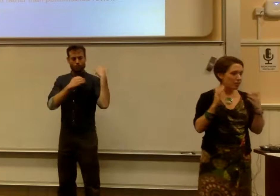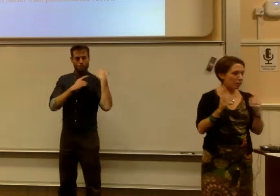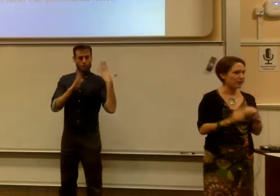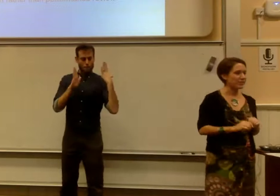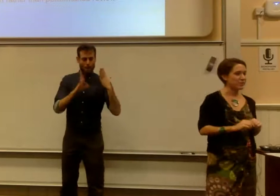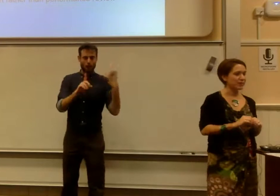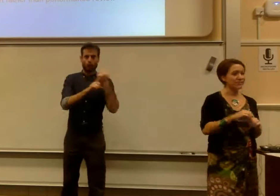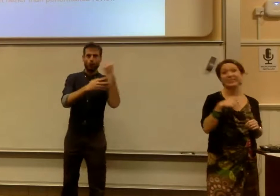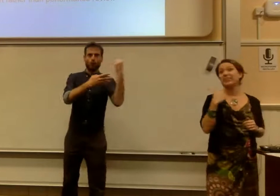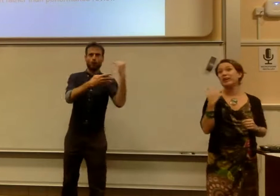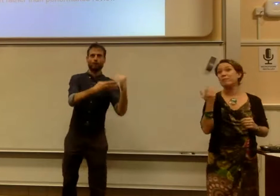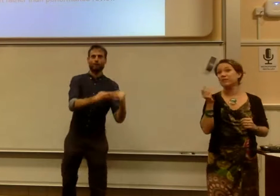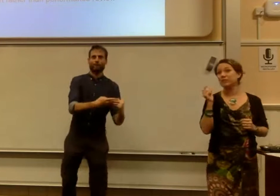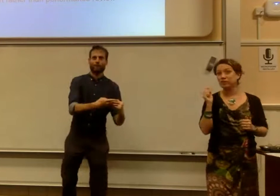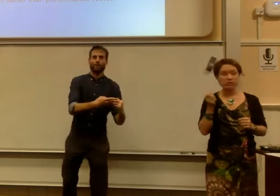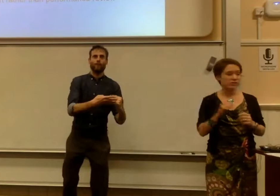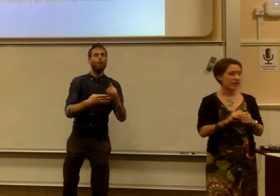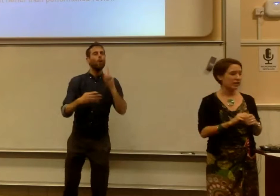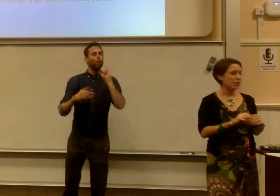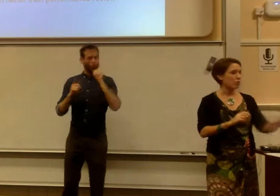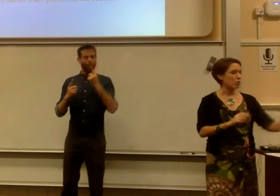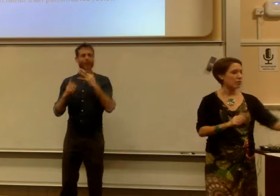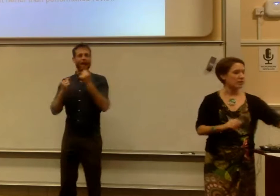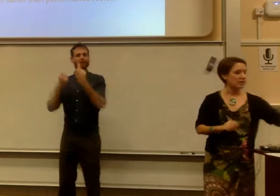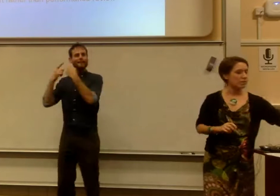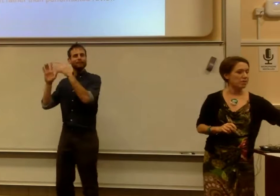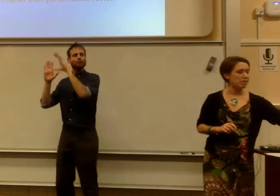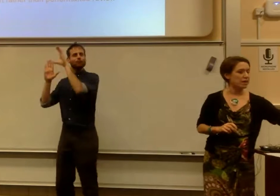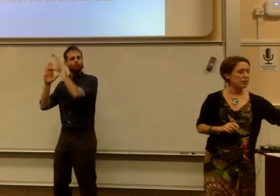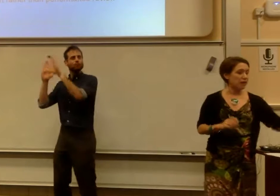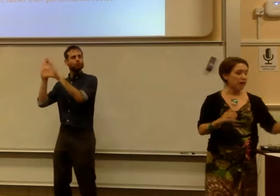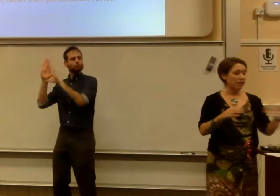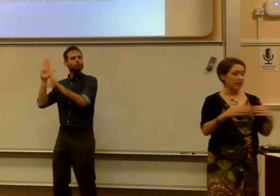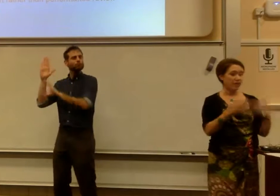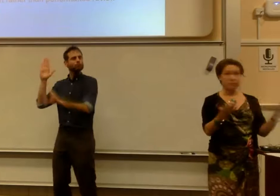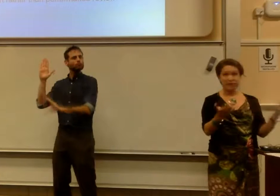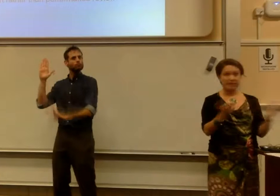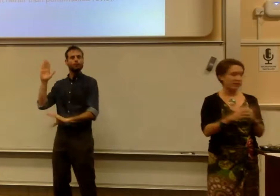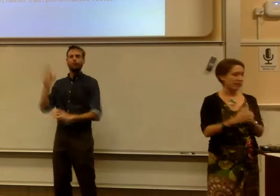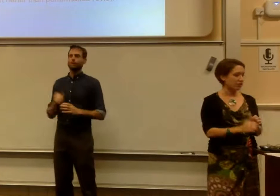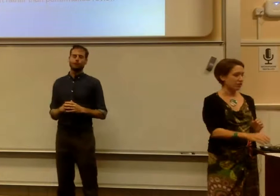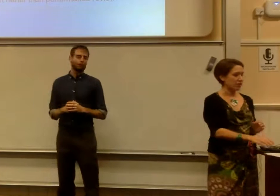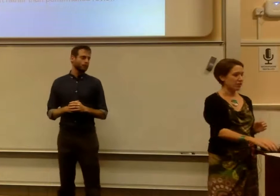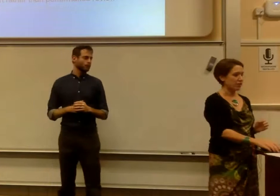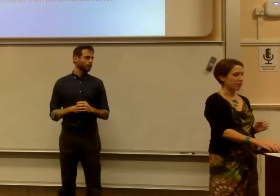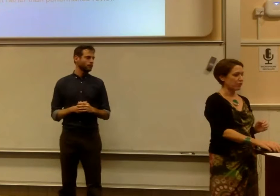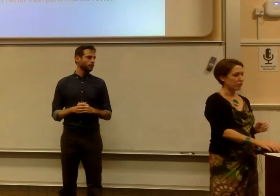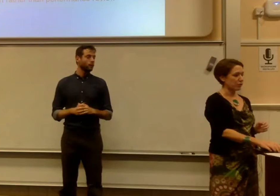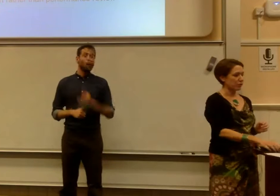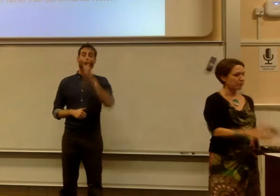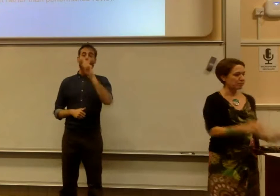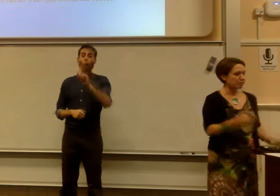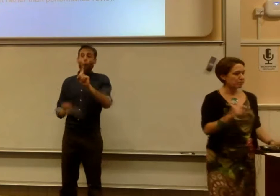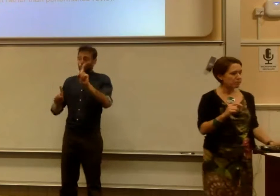plan. But we need to wait and see, because the content will be determined by that BSL National